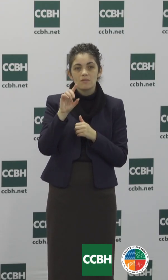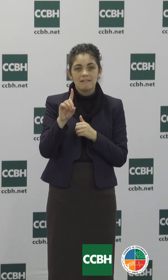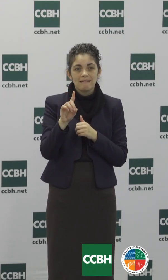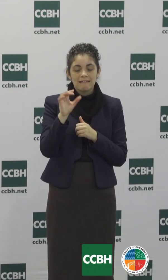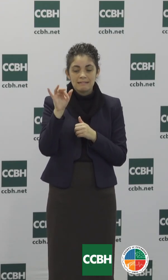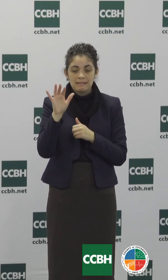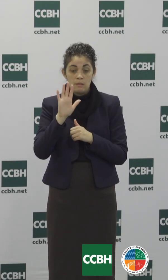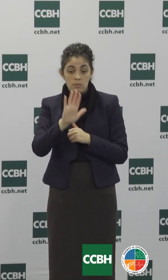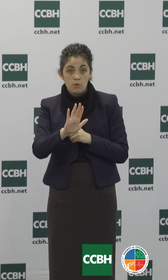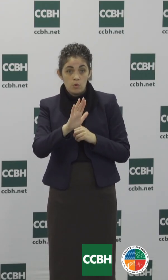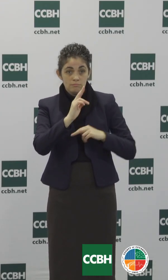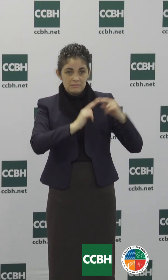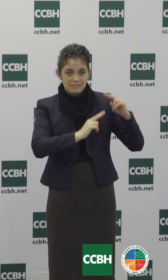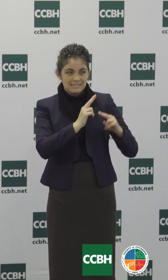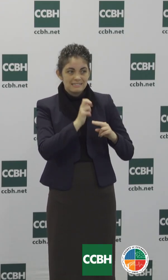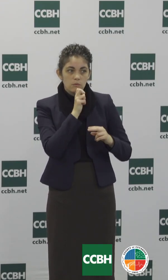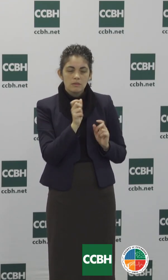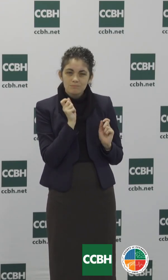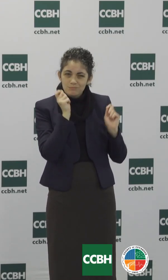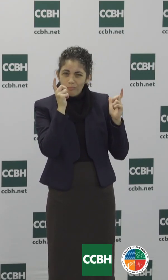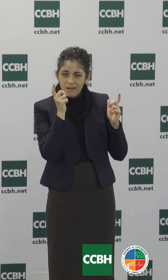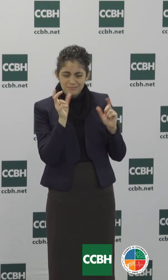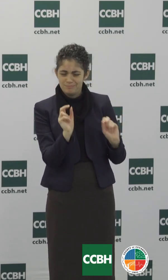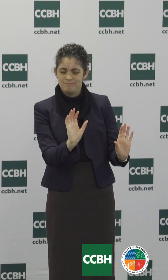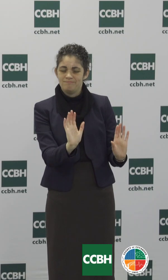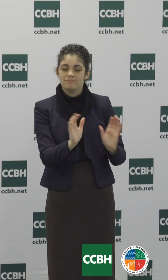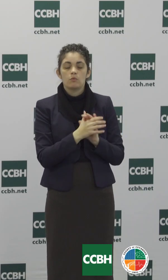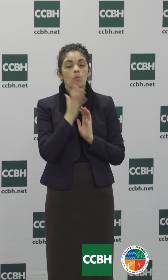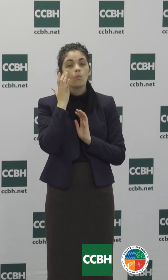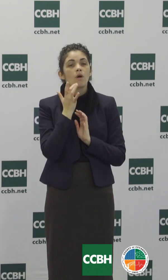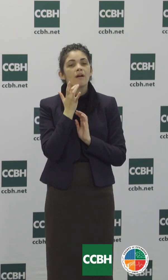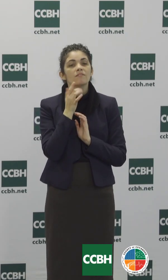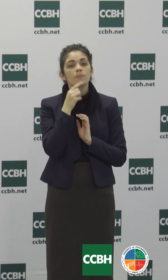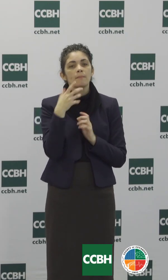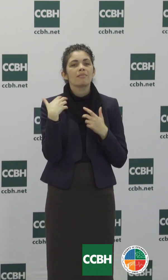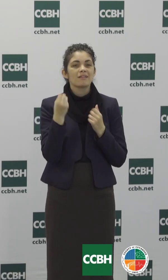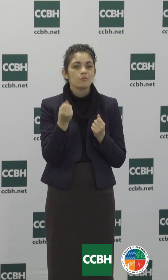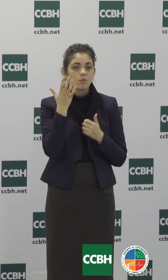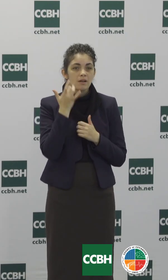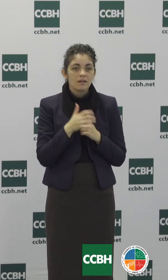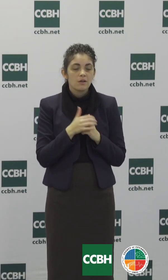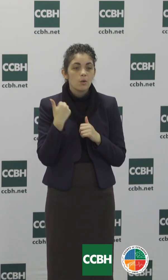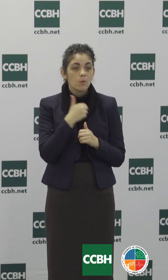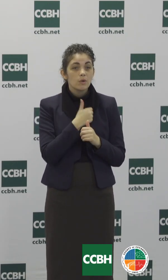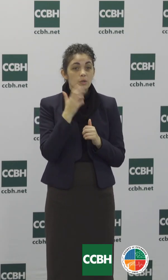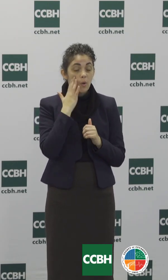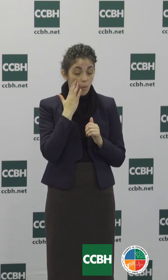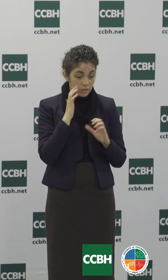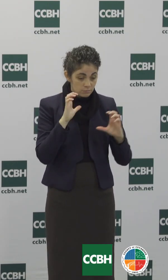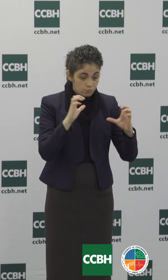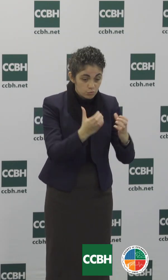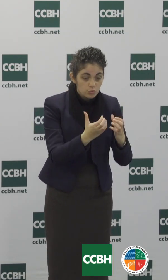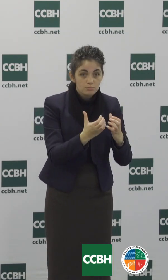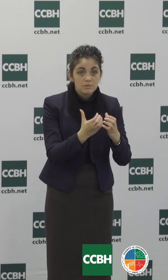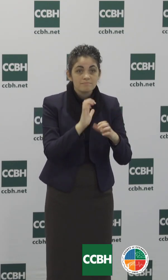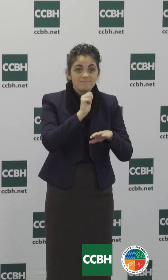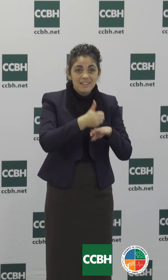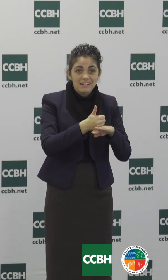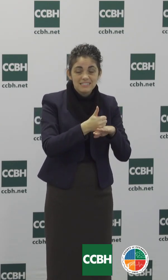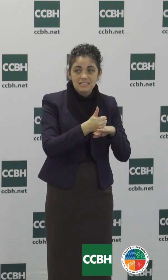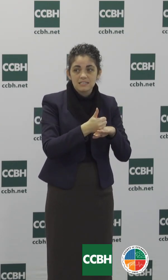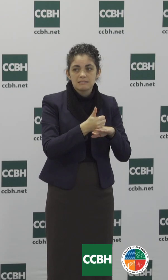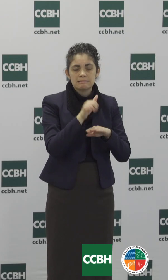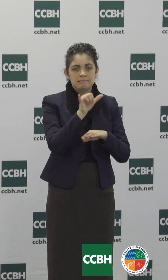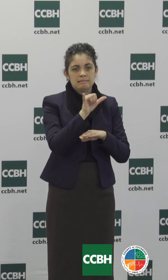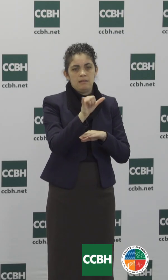facilities is not a surprise for public health. We know congregate settings